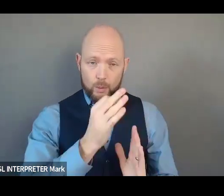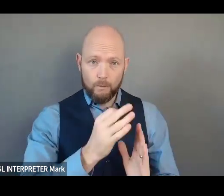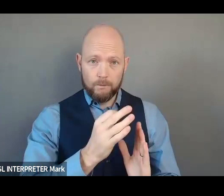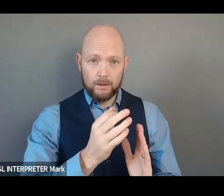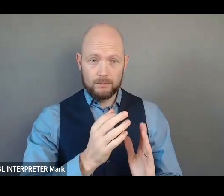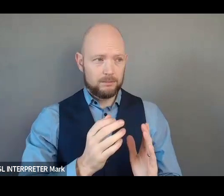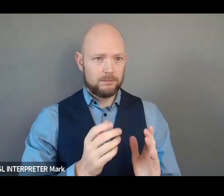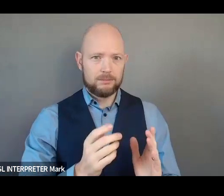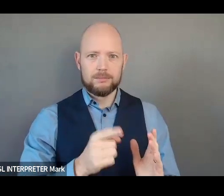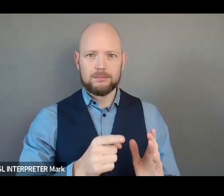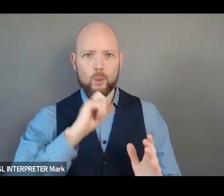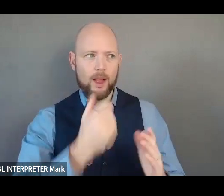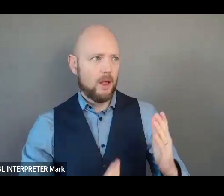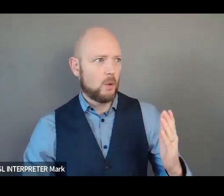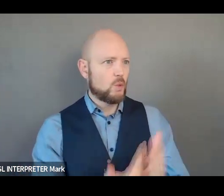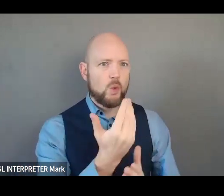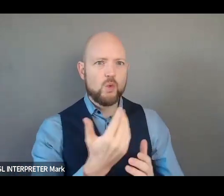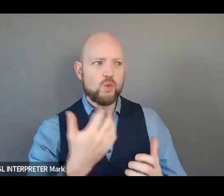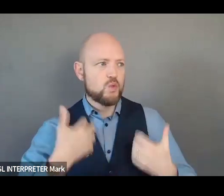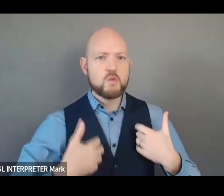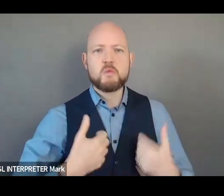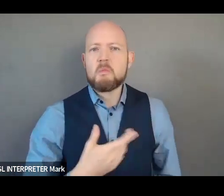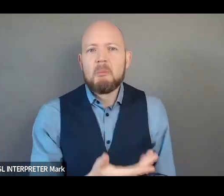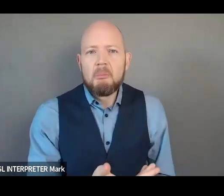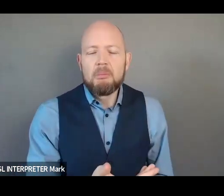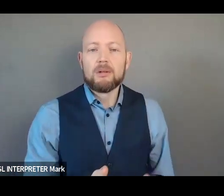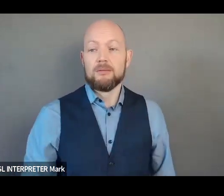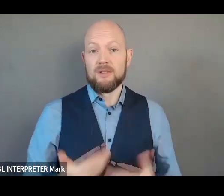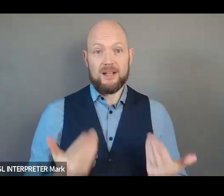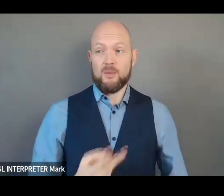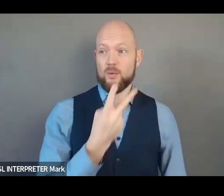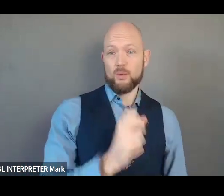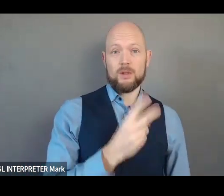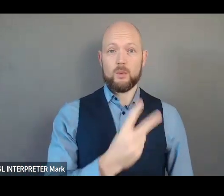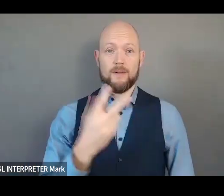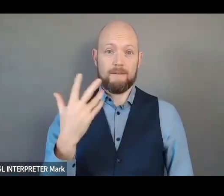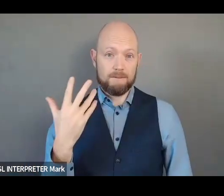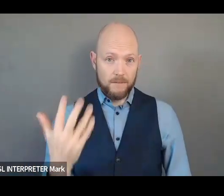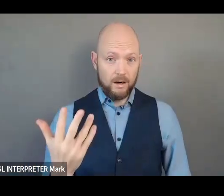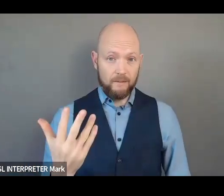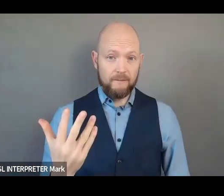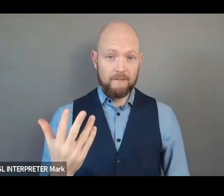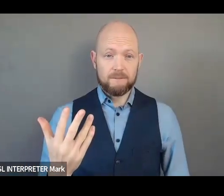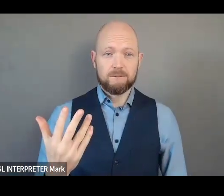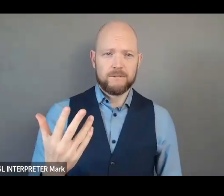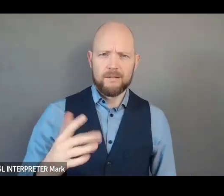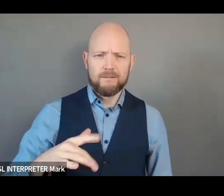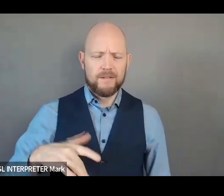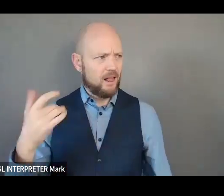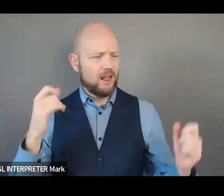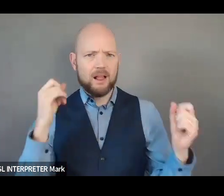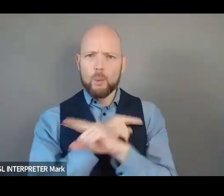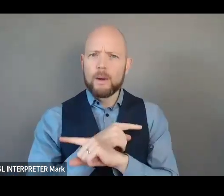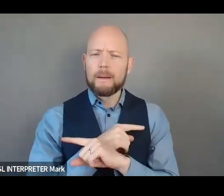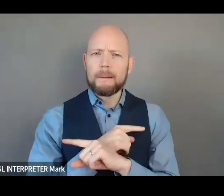revelatory kind of situation, let's say. But in 2025, it seems odd, and I think far too many people at